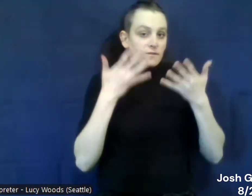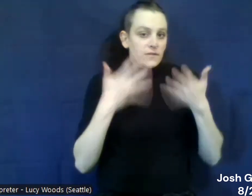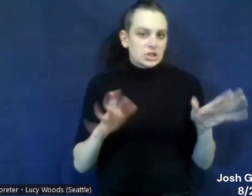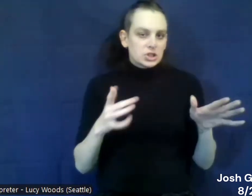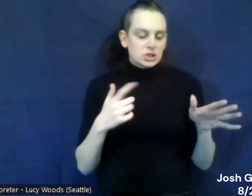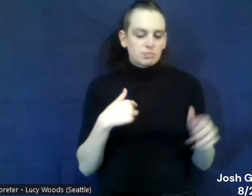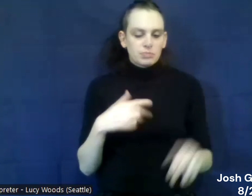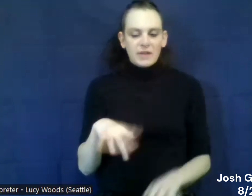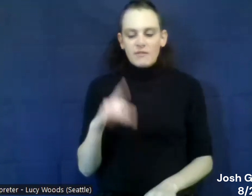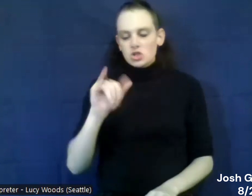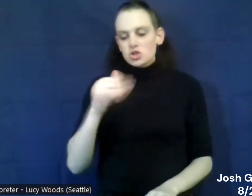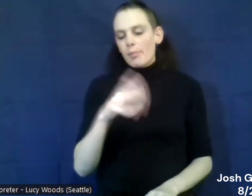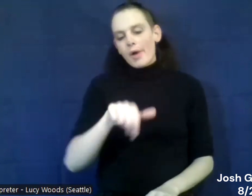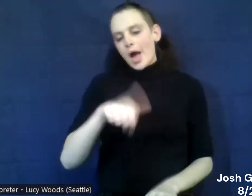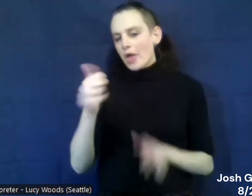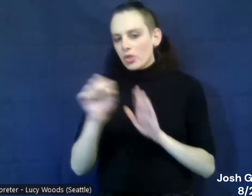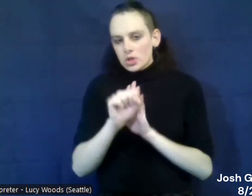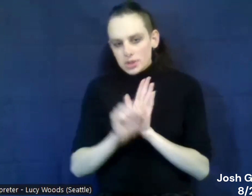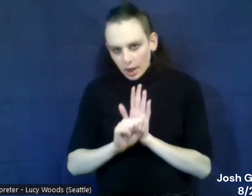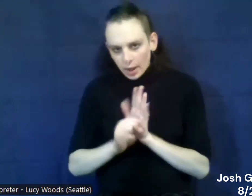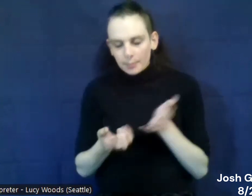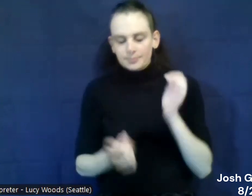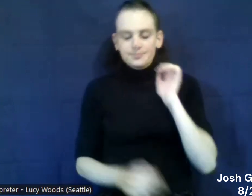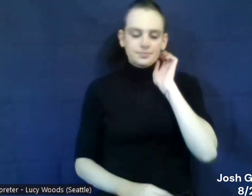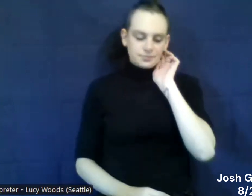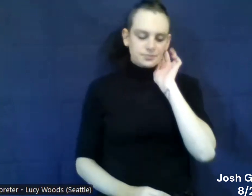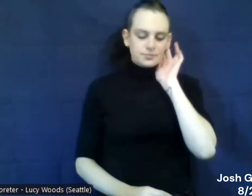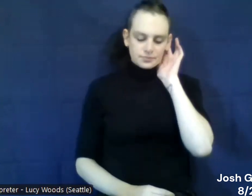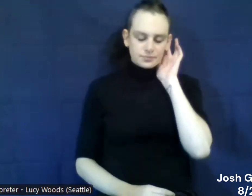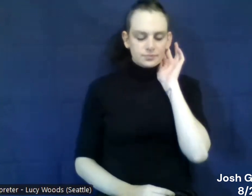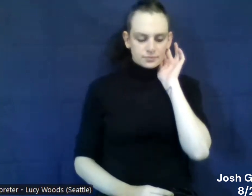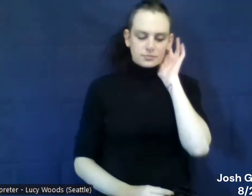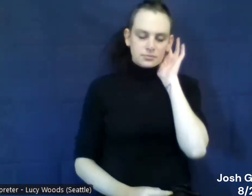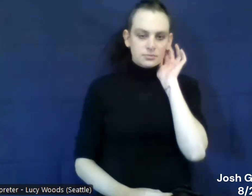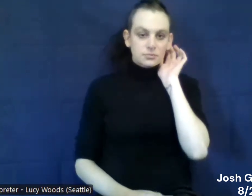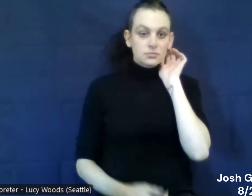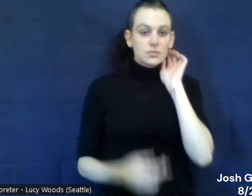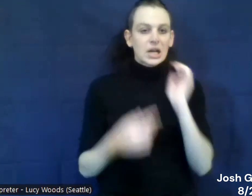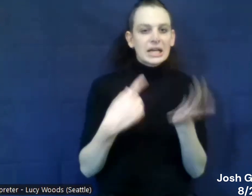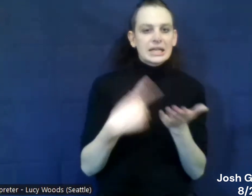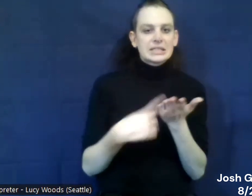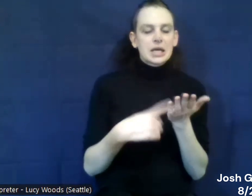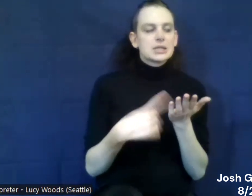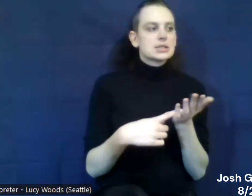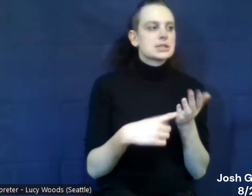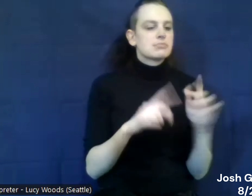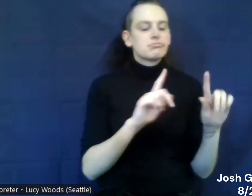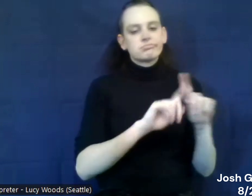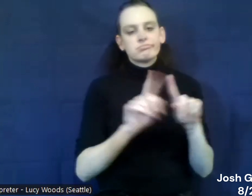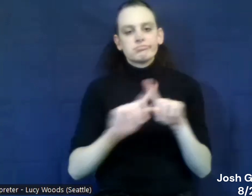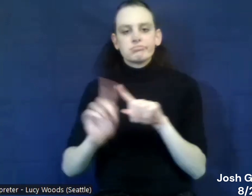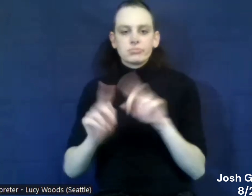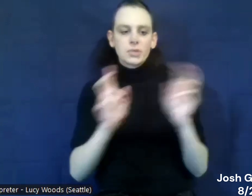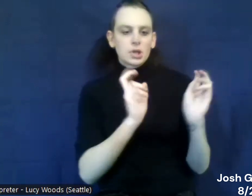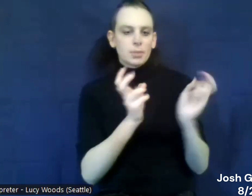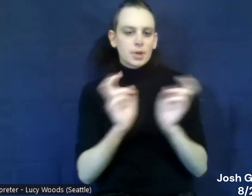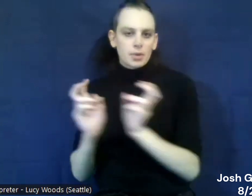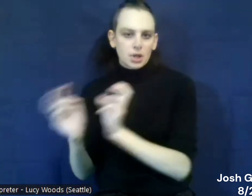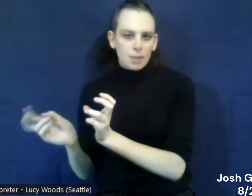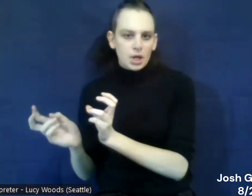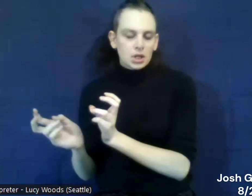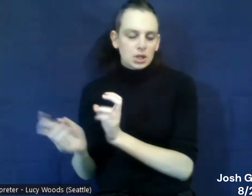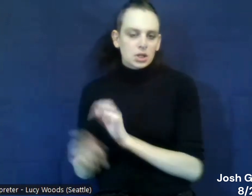state. And um, when we talk about different things, I've heard like different people talk about the